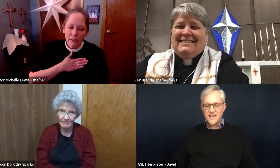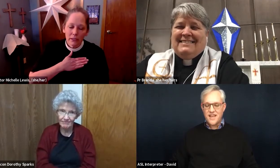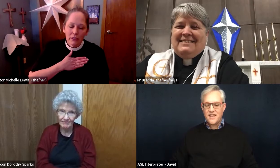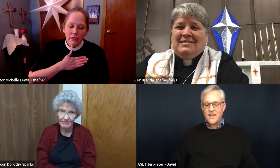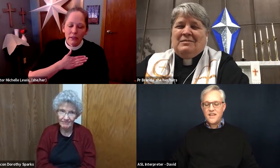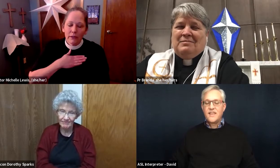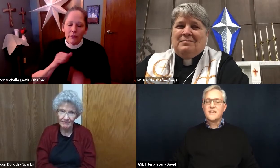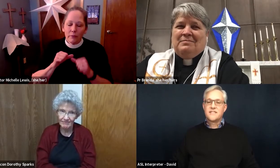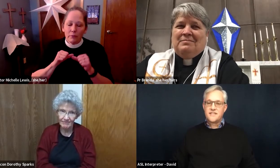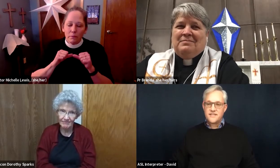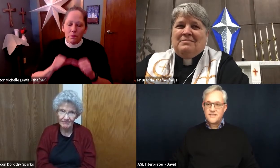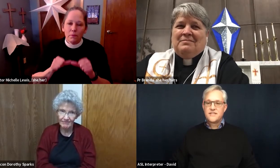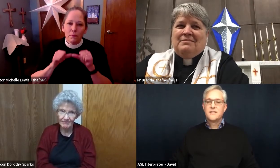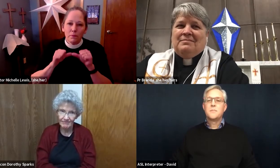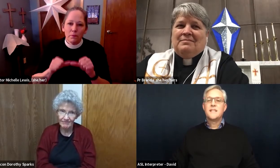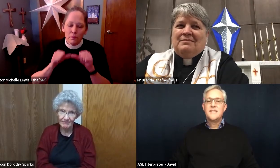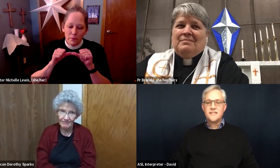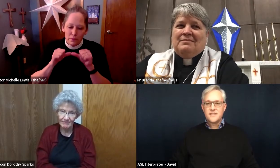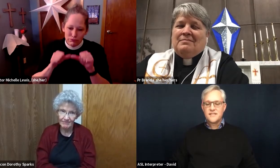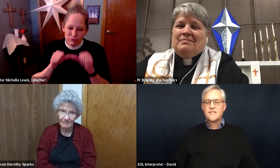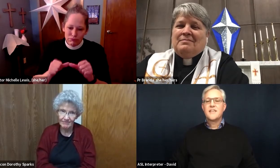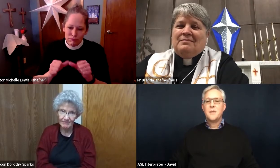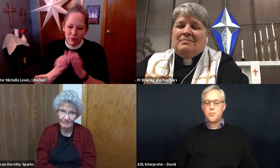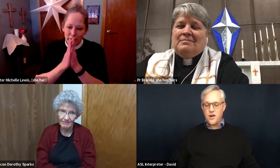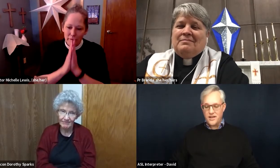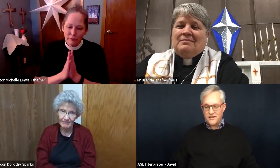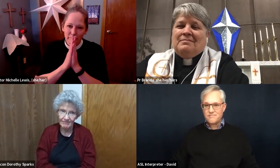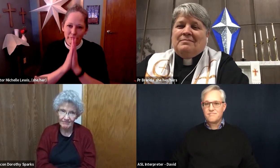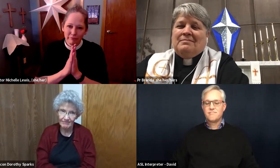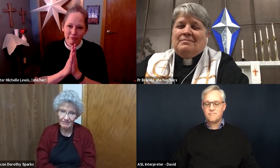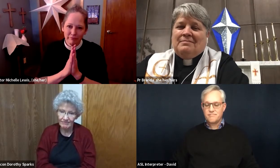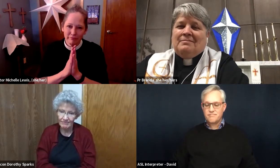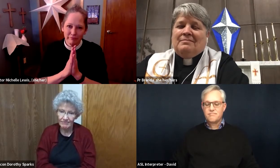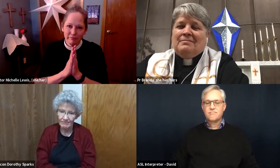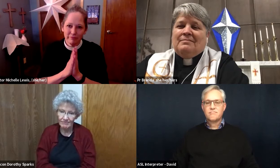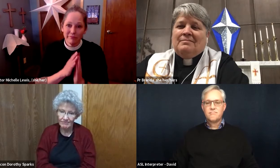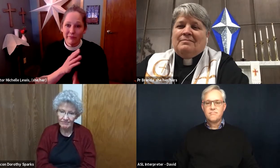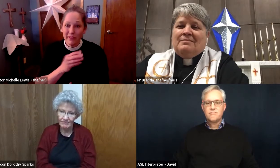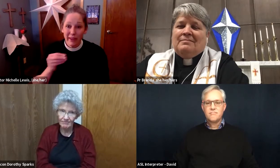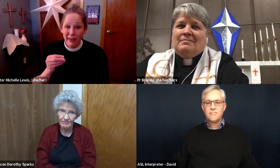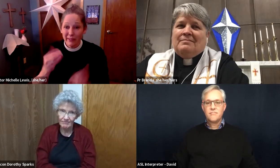Michelle is saying, yes, please keep praying.